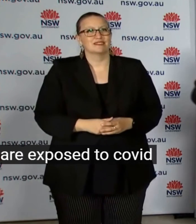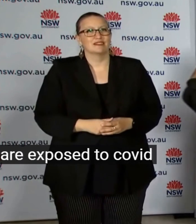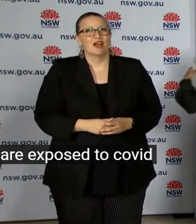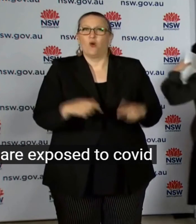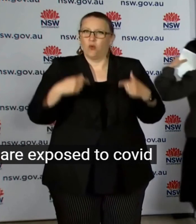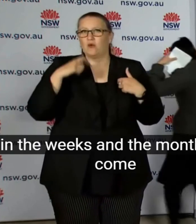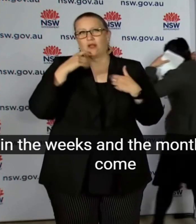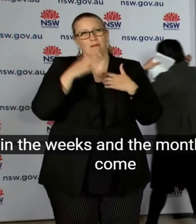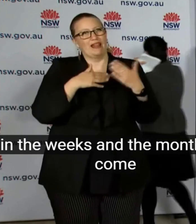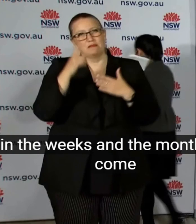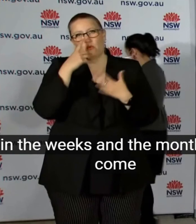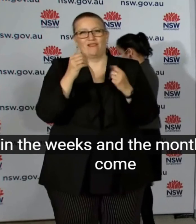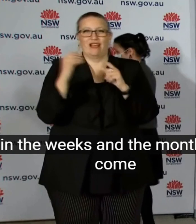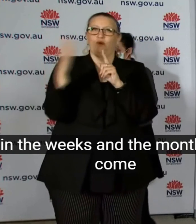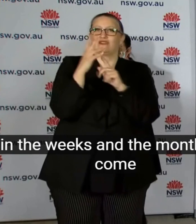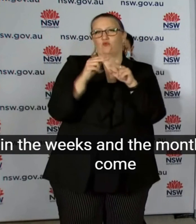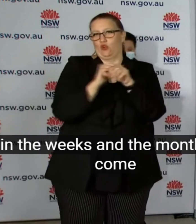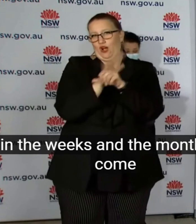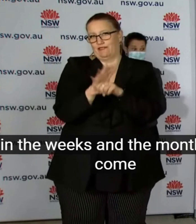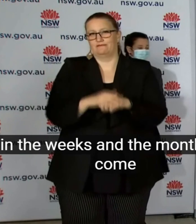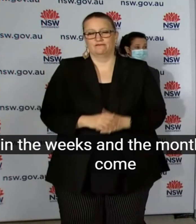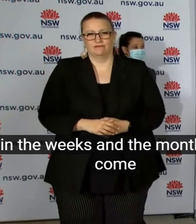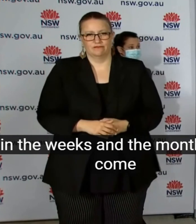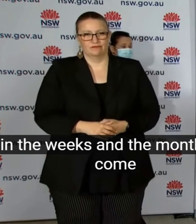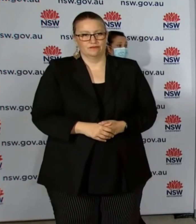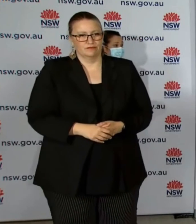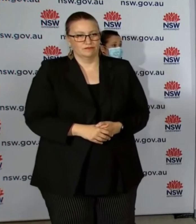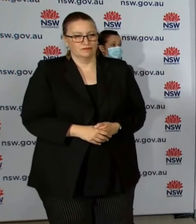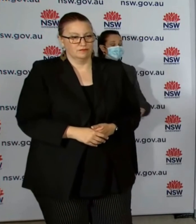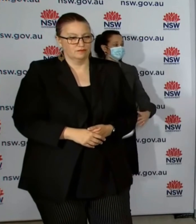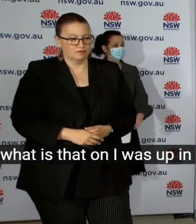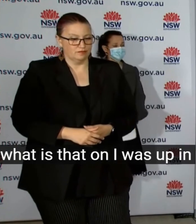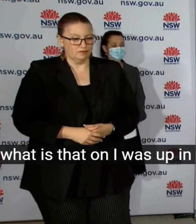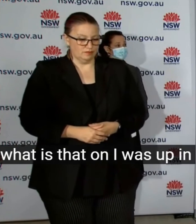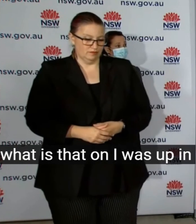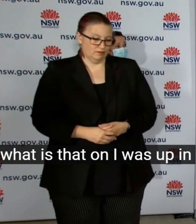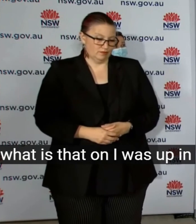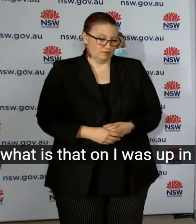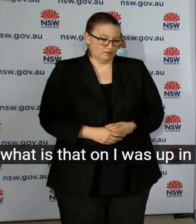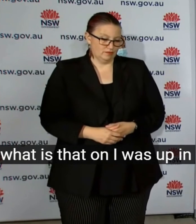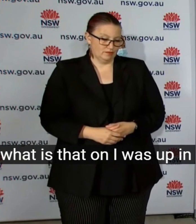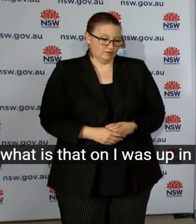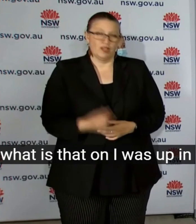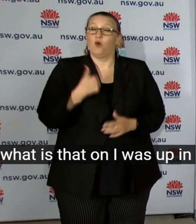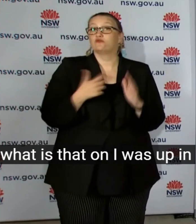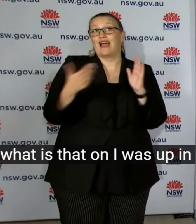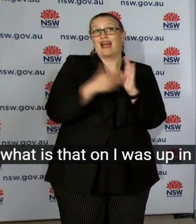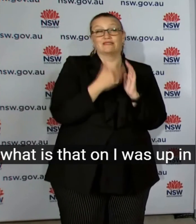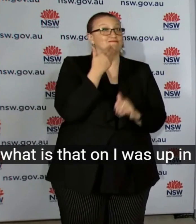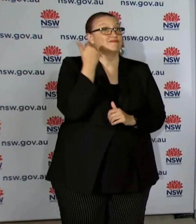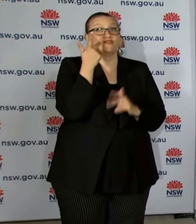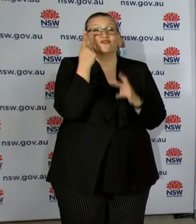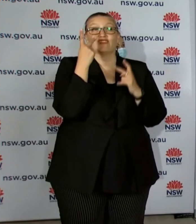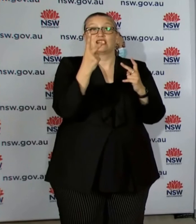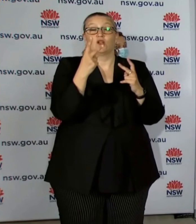Can I just add on actually that I was up in the far west and west recently, and